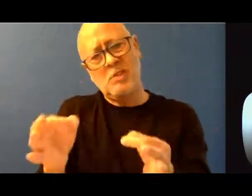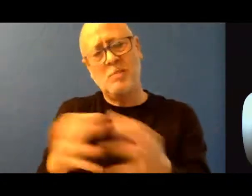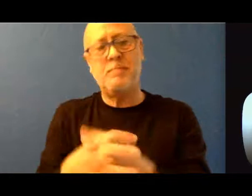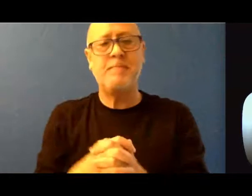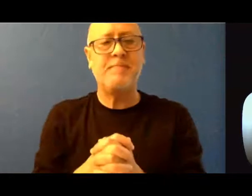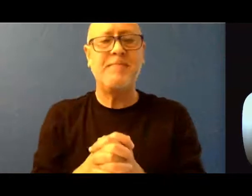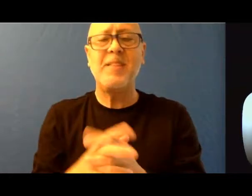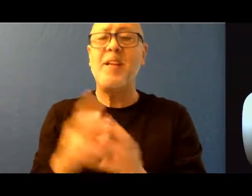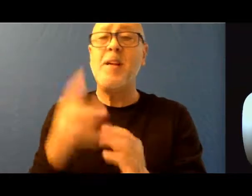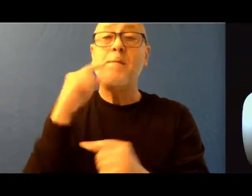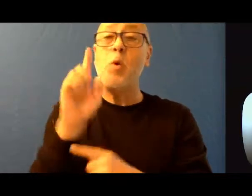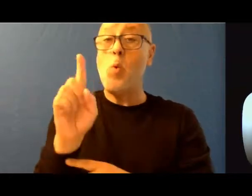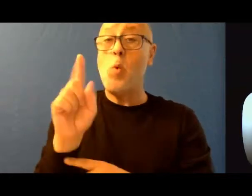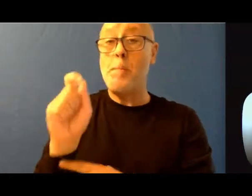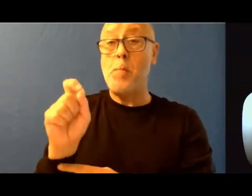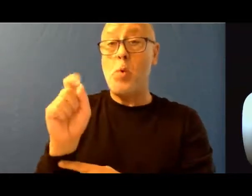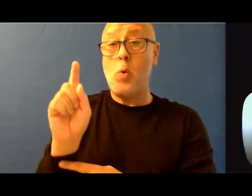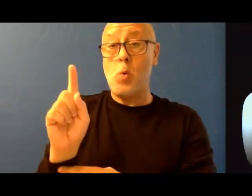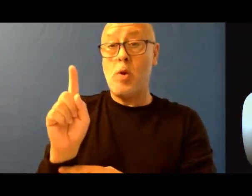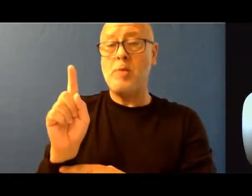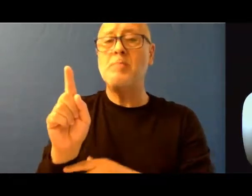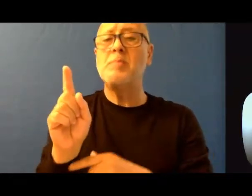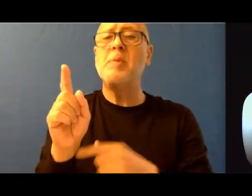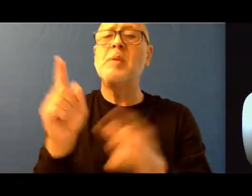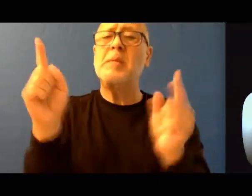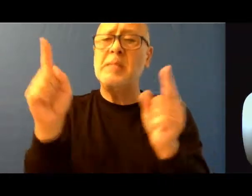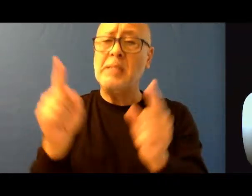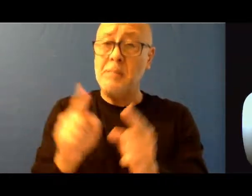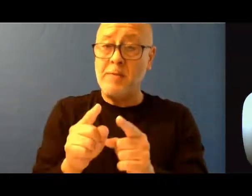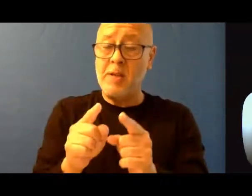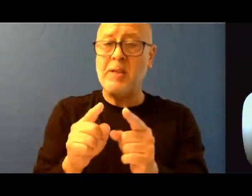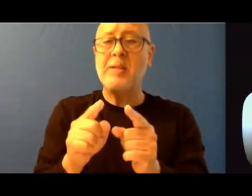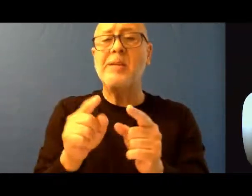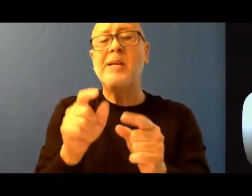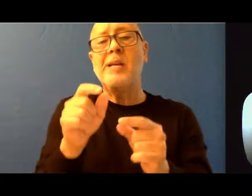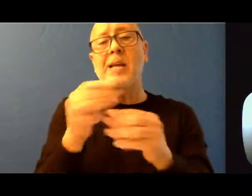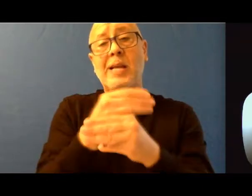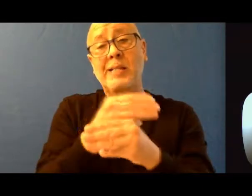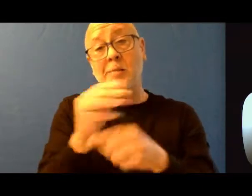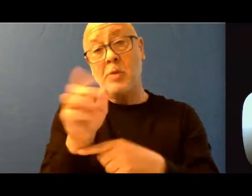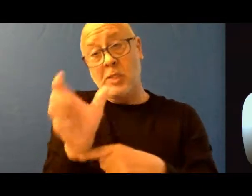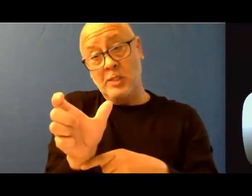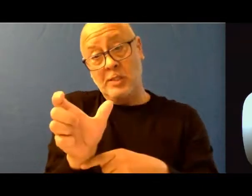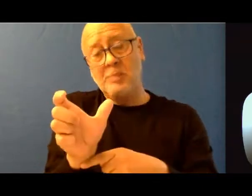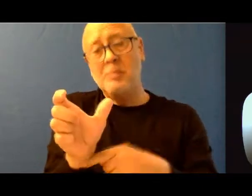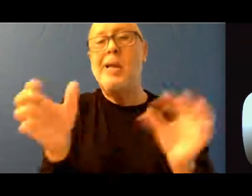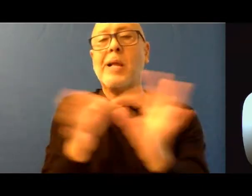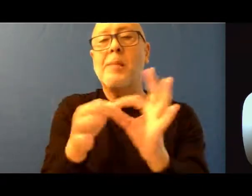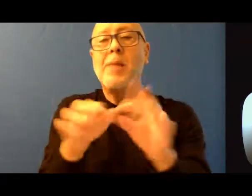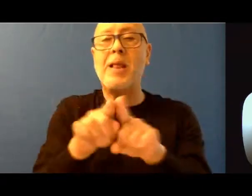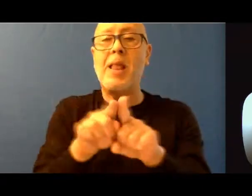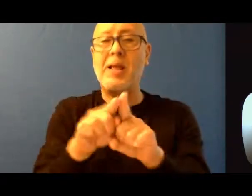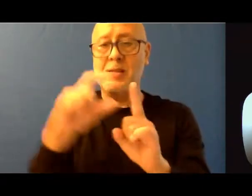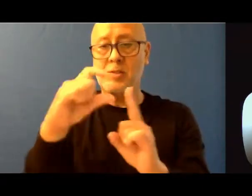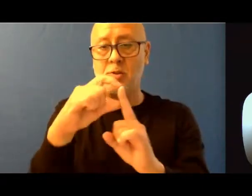for 1.1, simplifying expressions by combining like terms. So the first part we have are